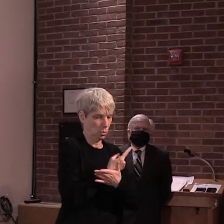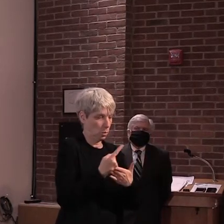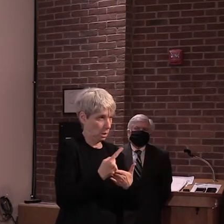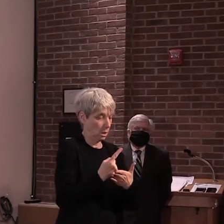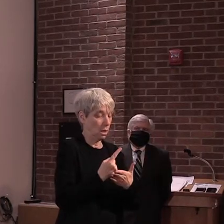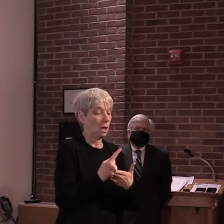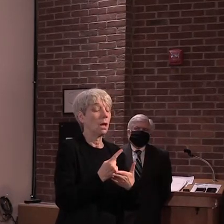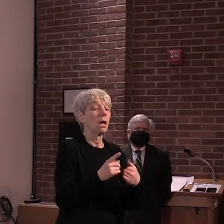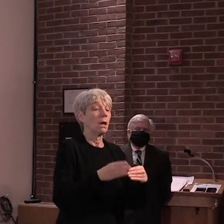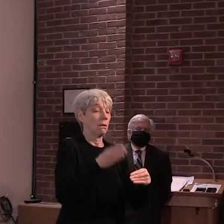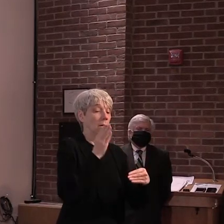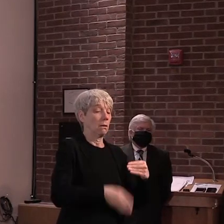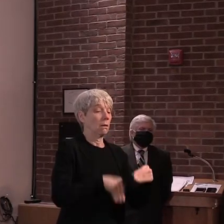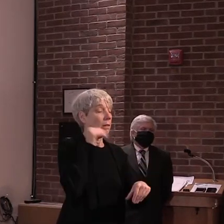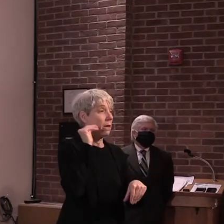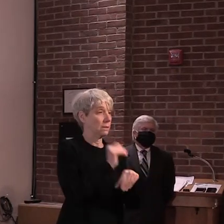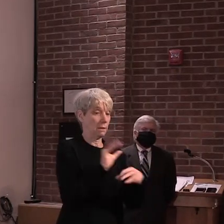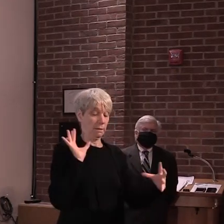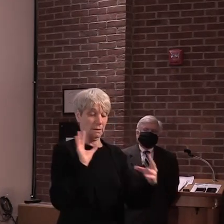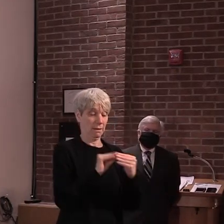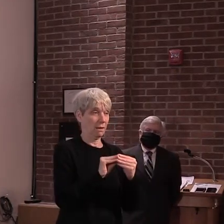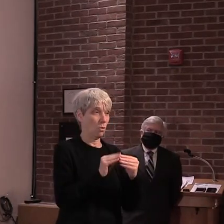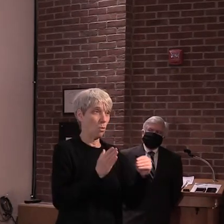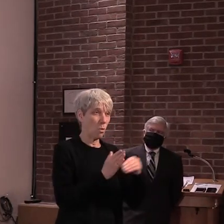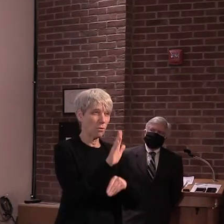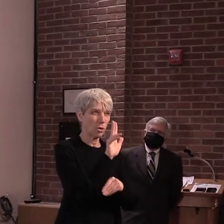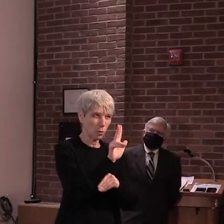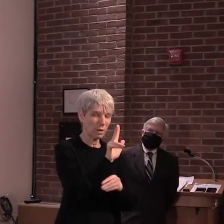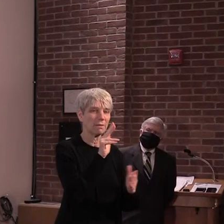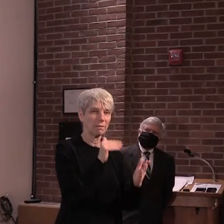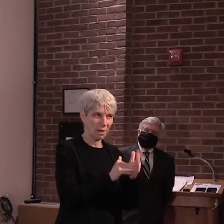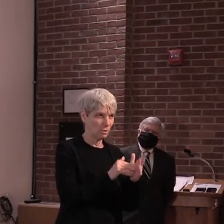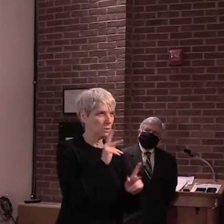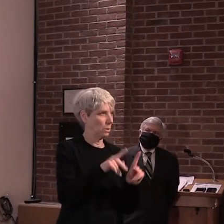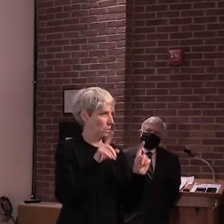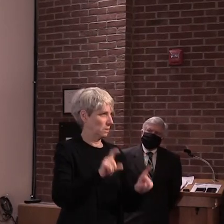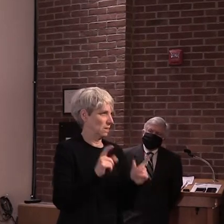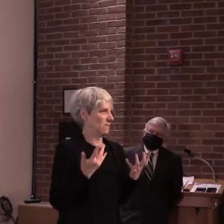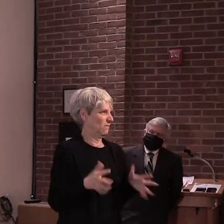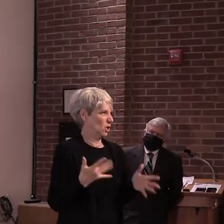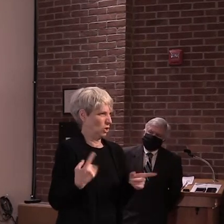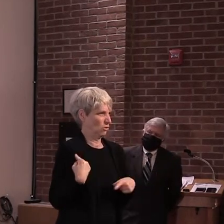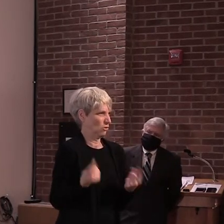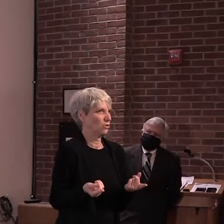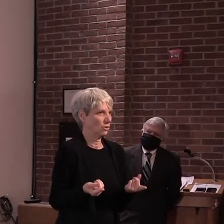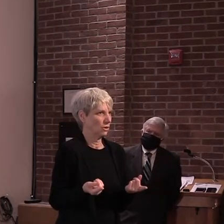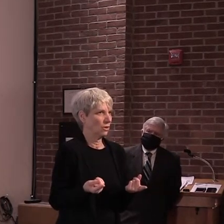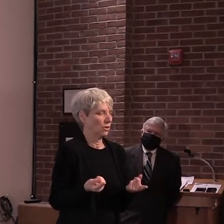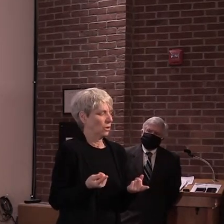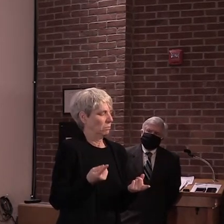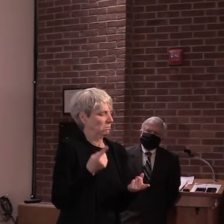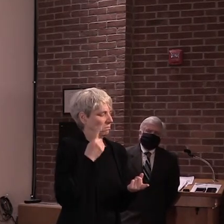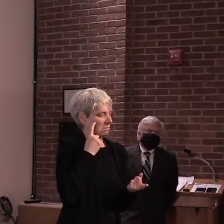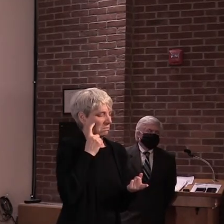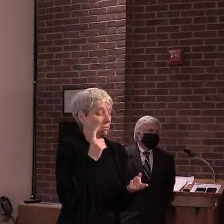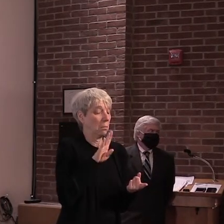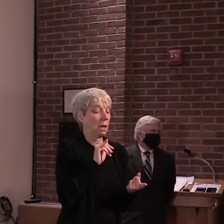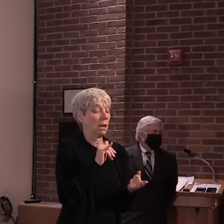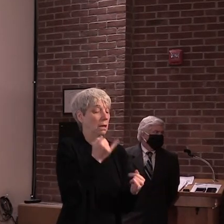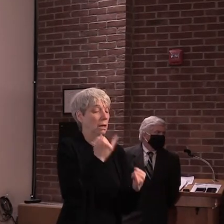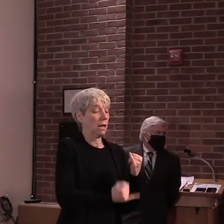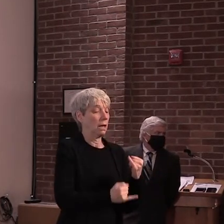was over 3,000. I suspect by the time we get through the day, we'll be in the close to 3,500 range.